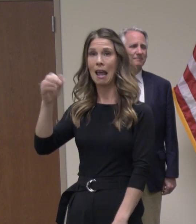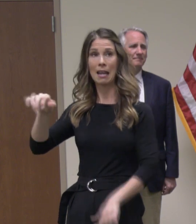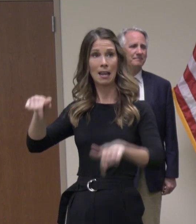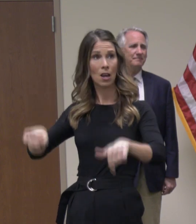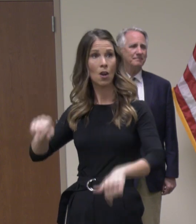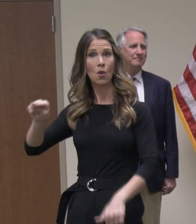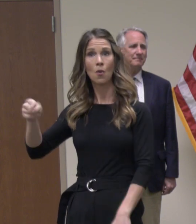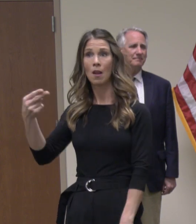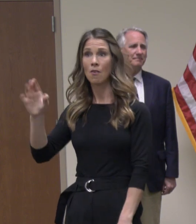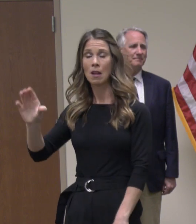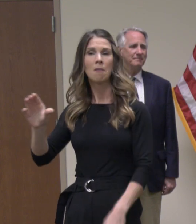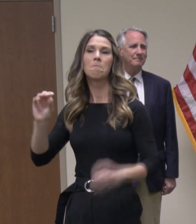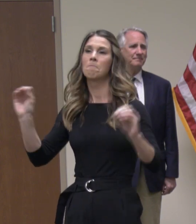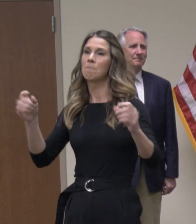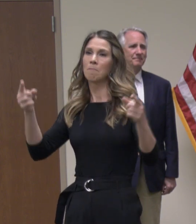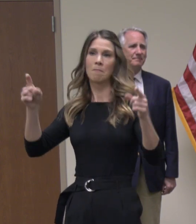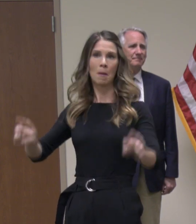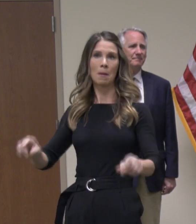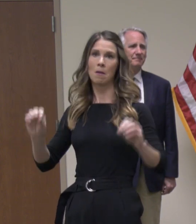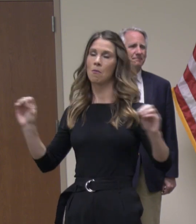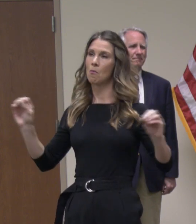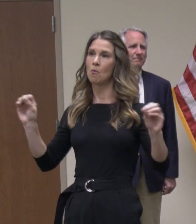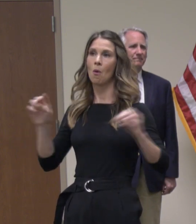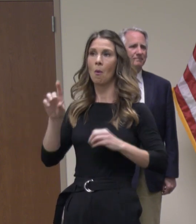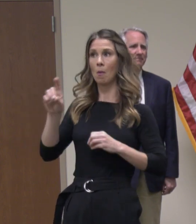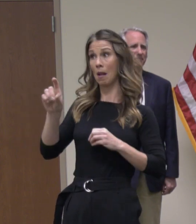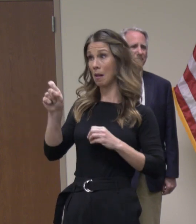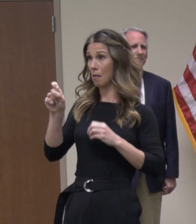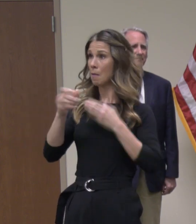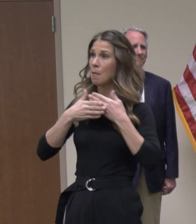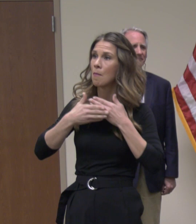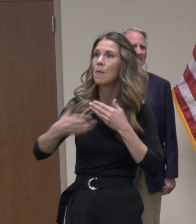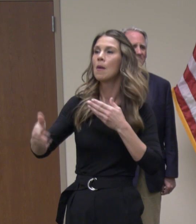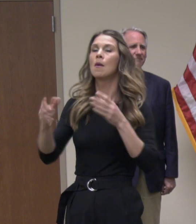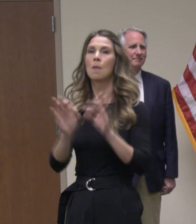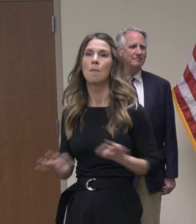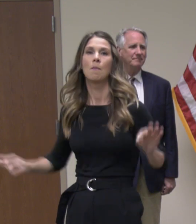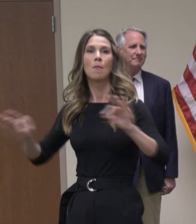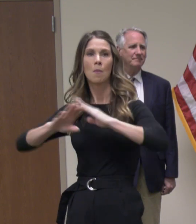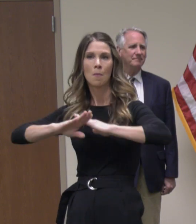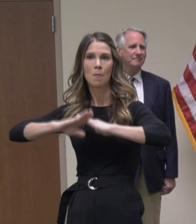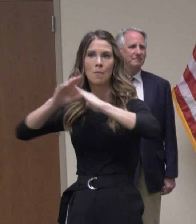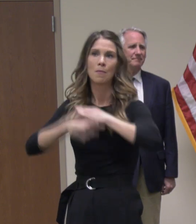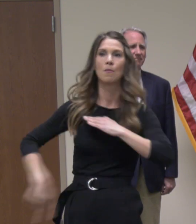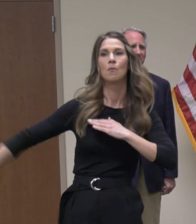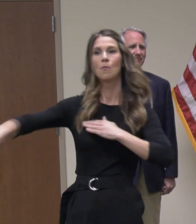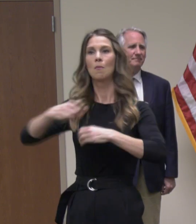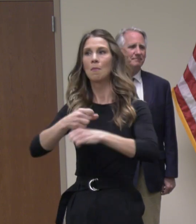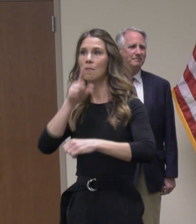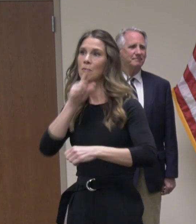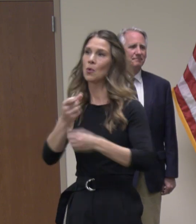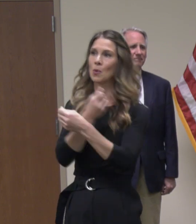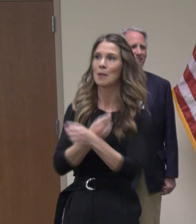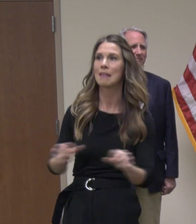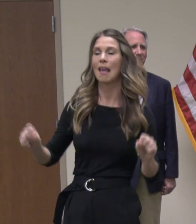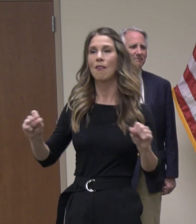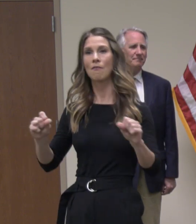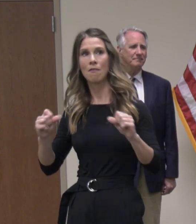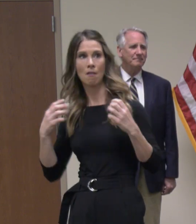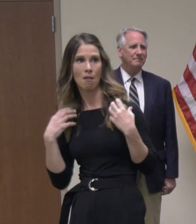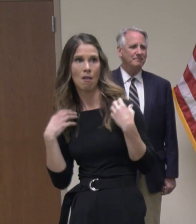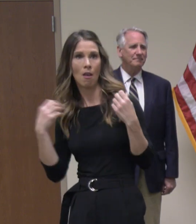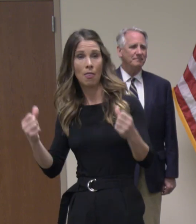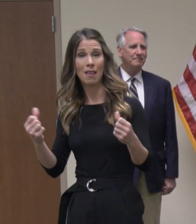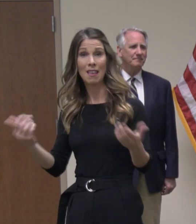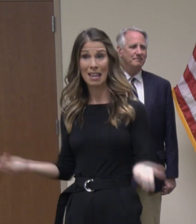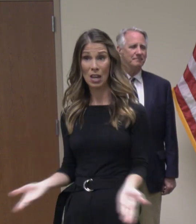ensure our community is as protected and safe as possible from this virus. This is uncharted